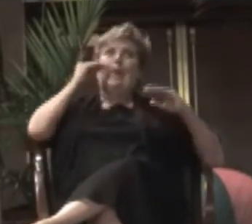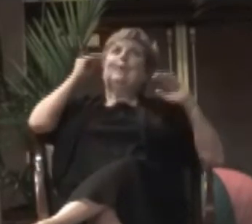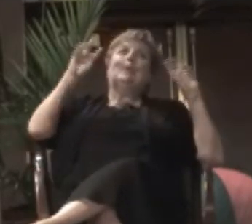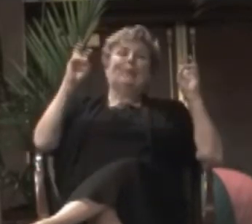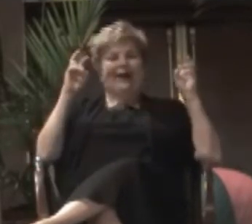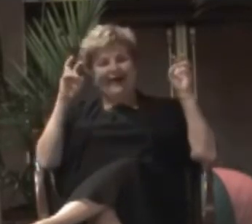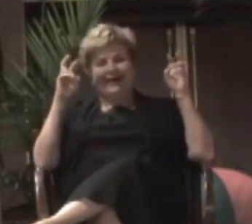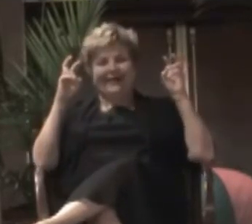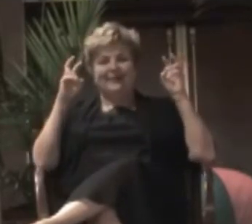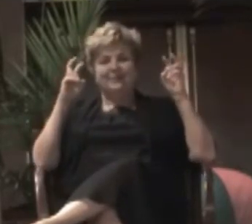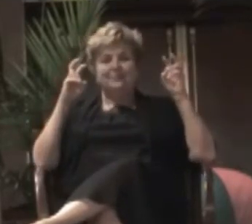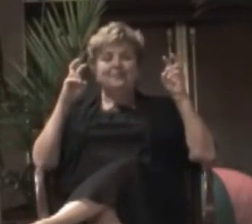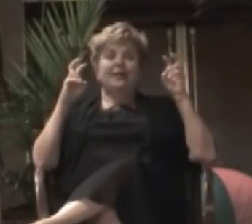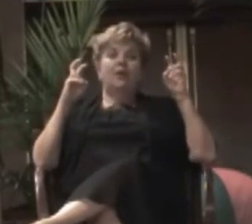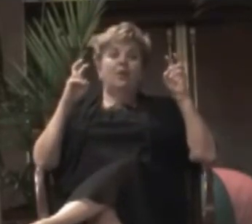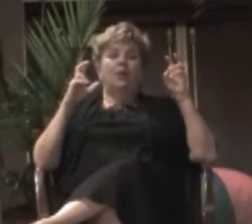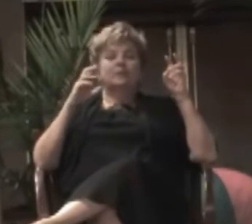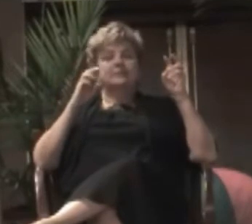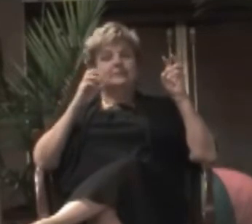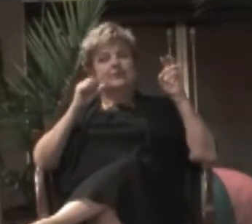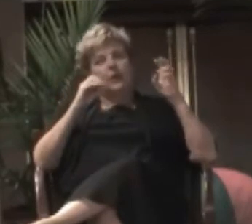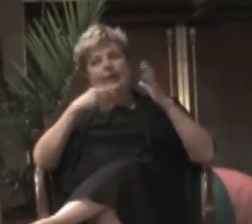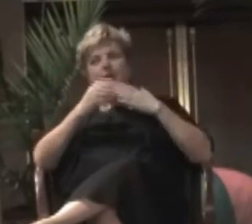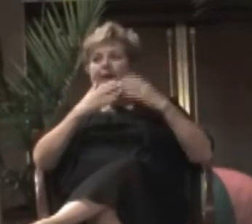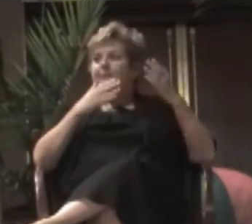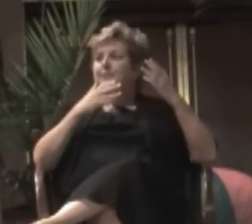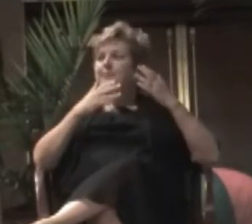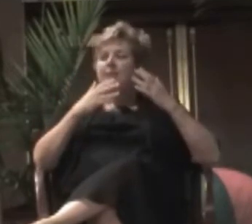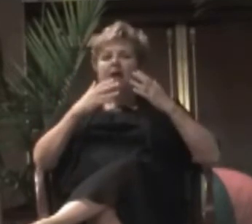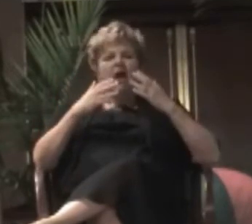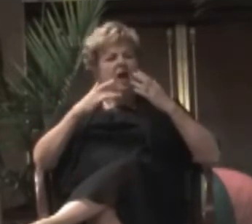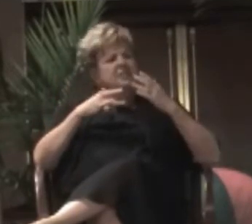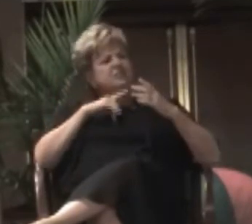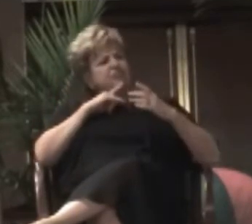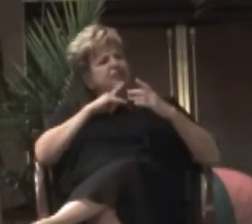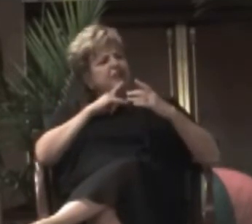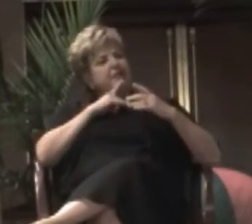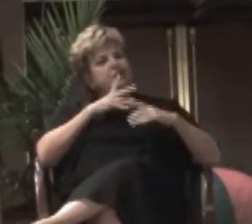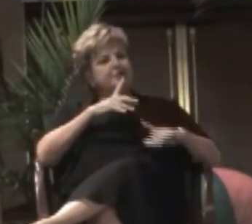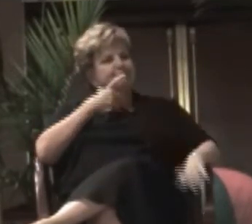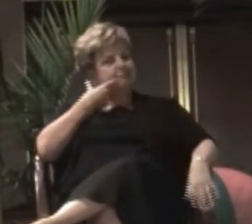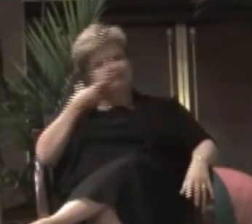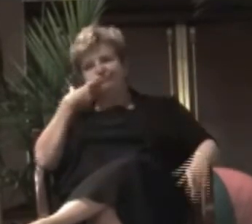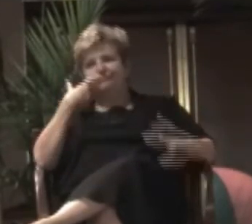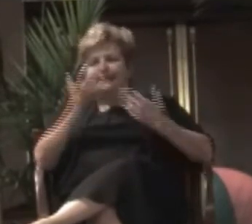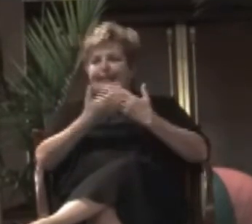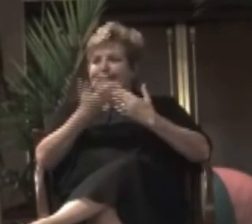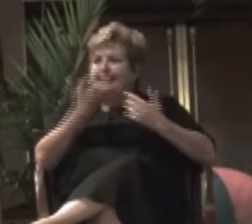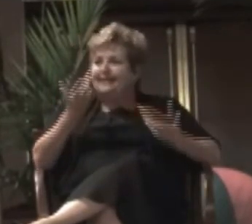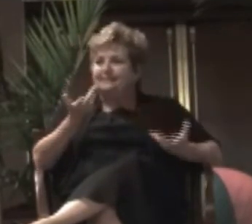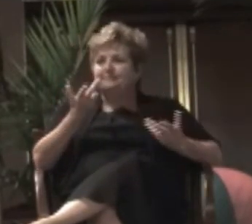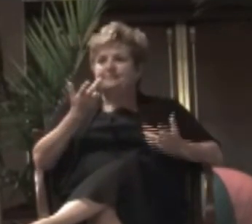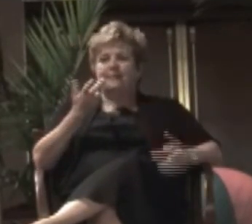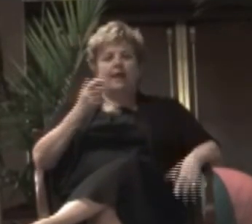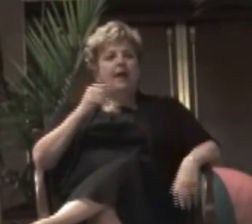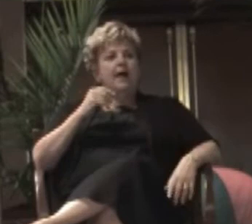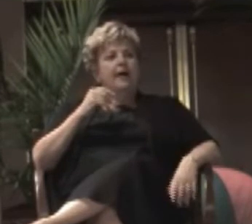So I just sort of took to it and took to it very well. Never did like who I was and where I was. And so I coerced my family